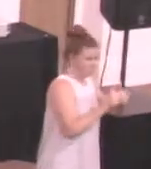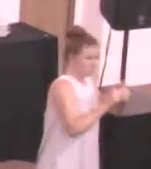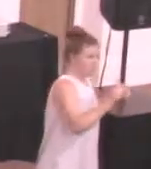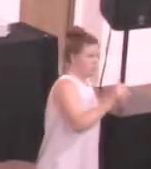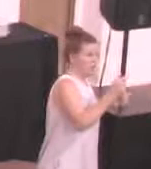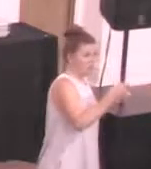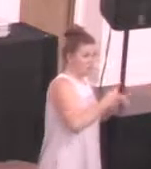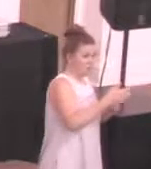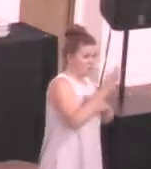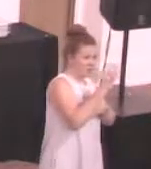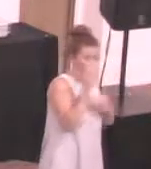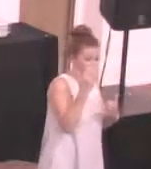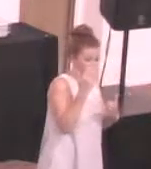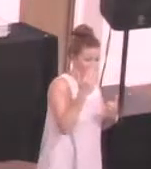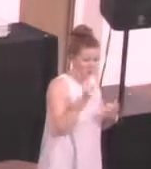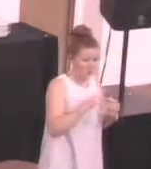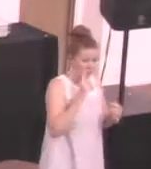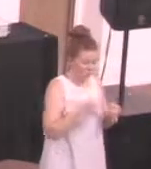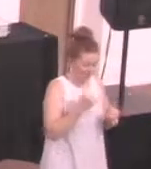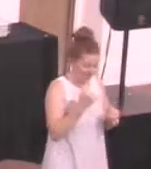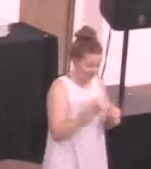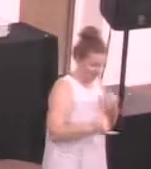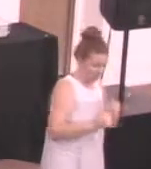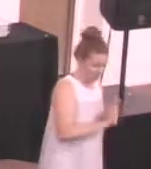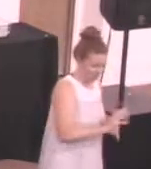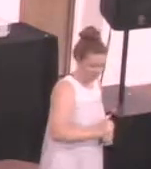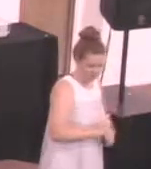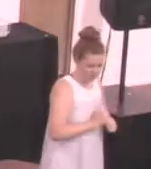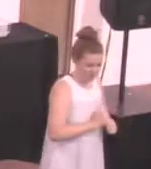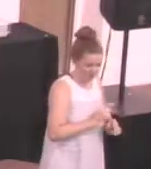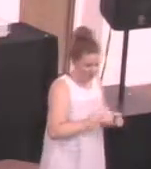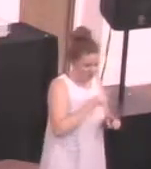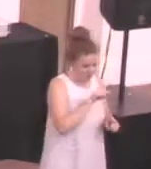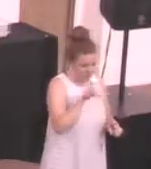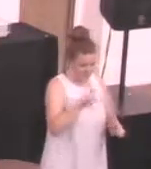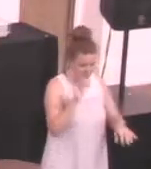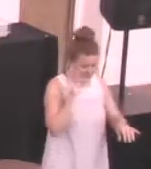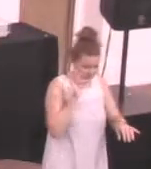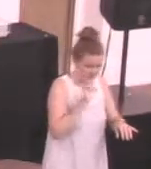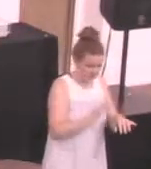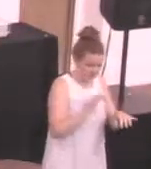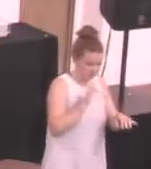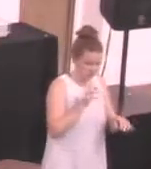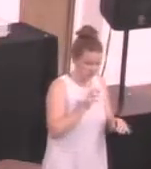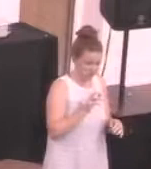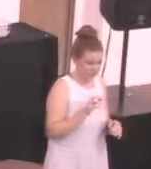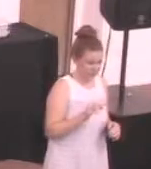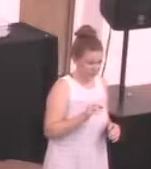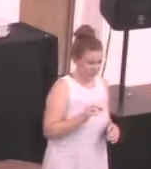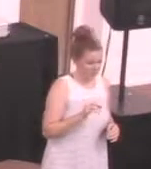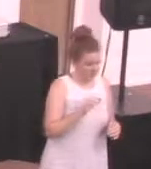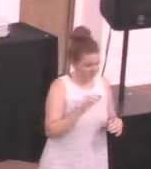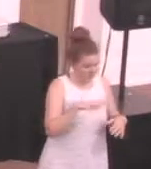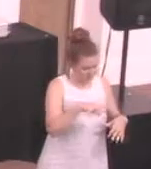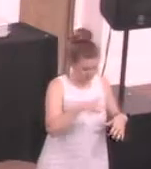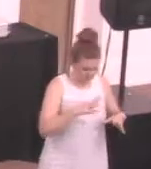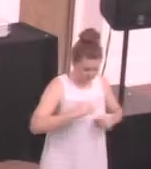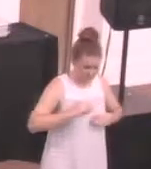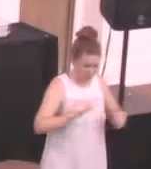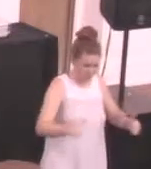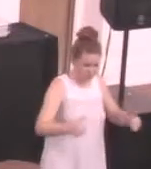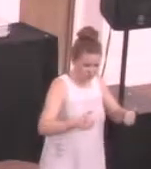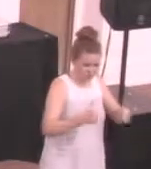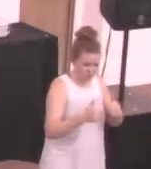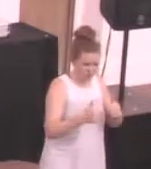it. And you guys could be the one that reach out and show them God's love. Will you take the challenge? Will you be